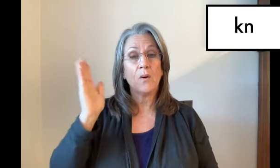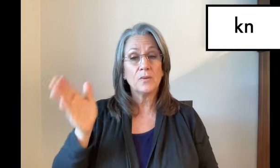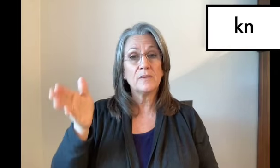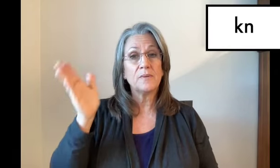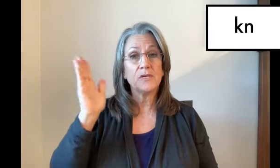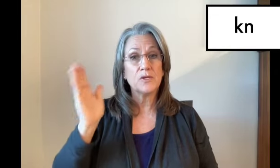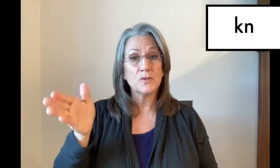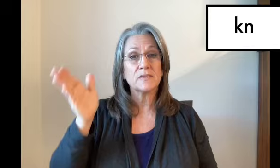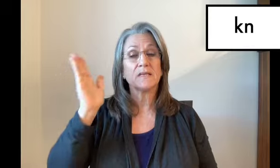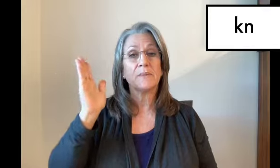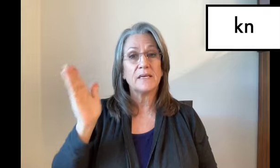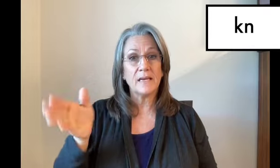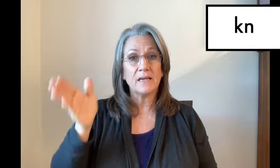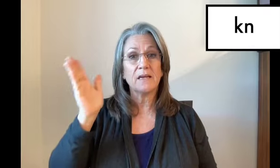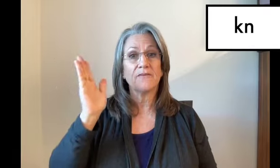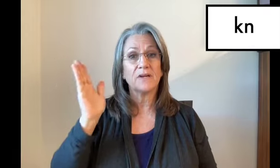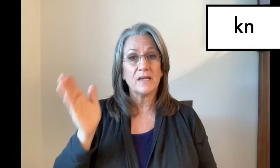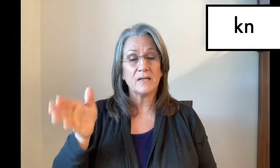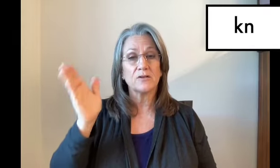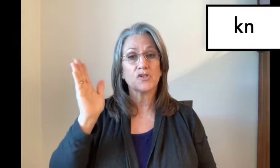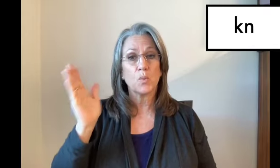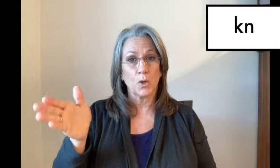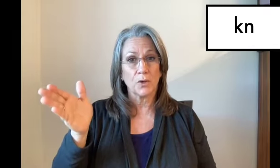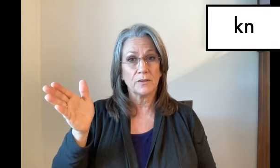only be used at the beginning of an English word.